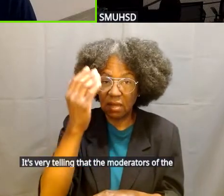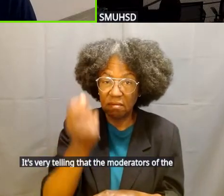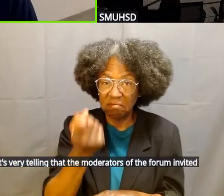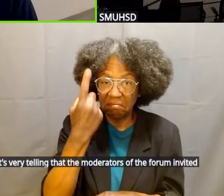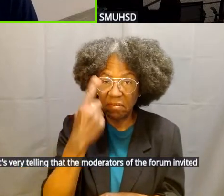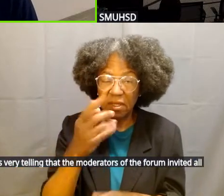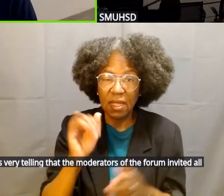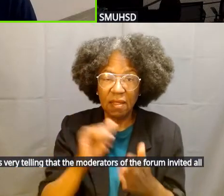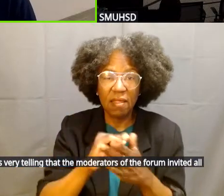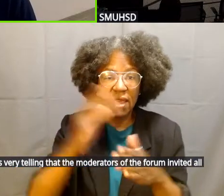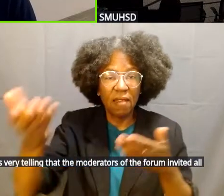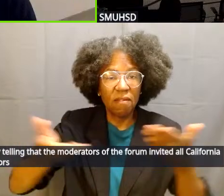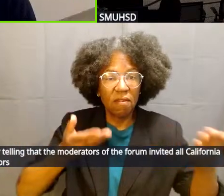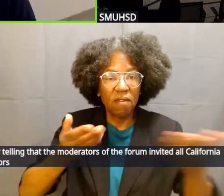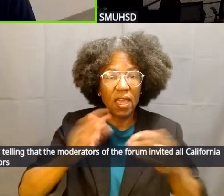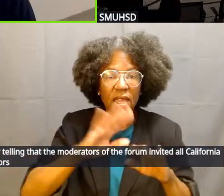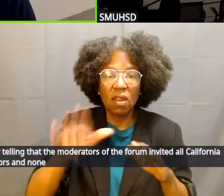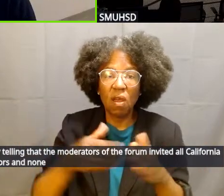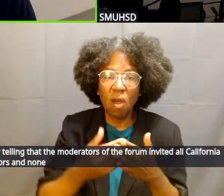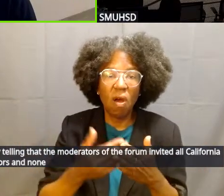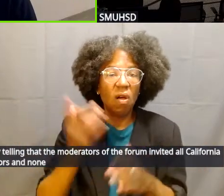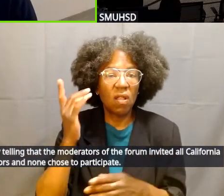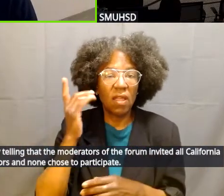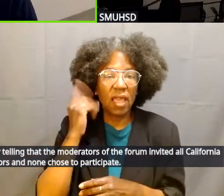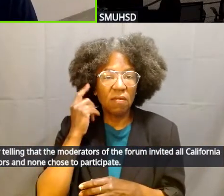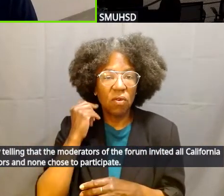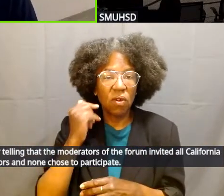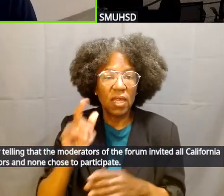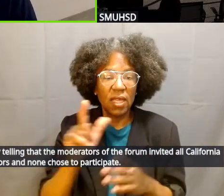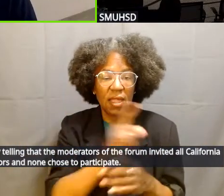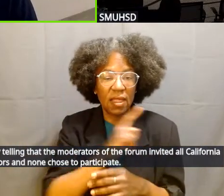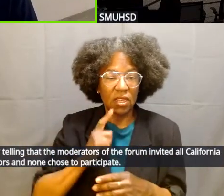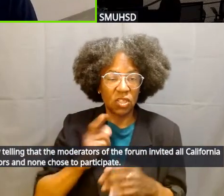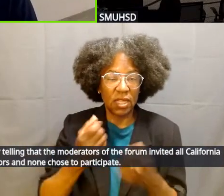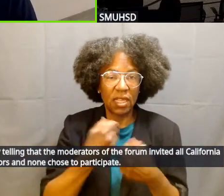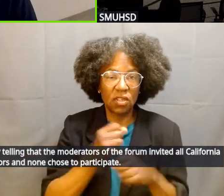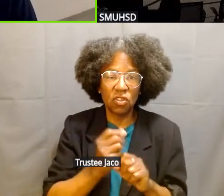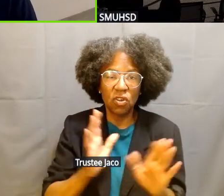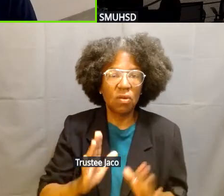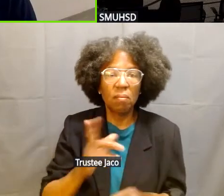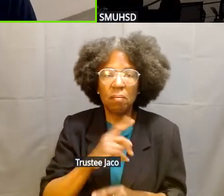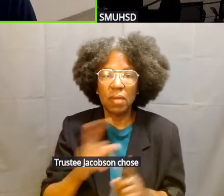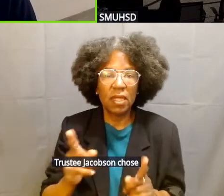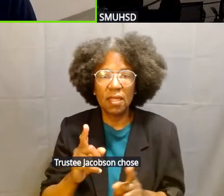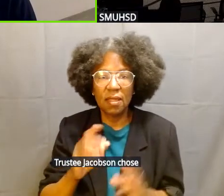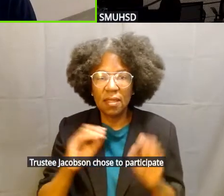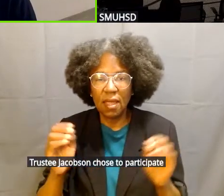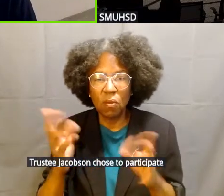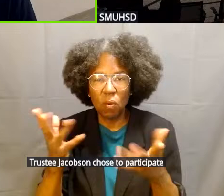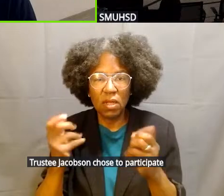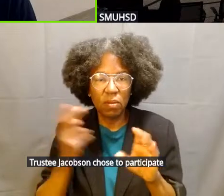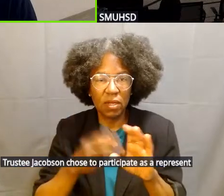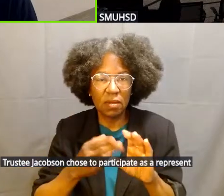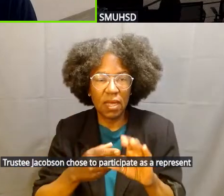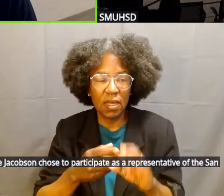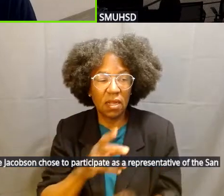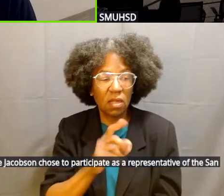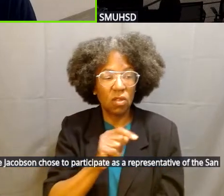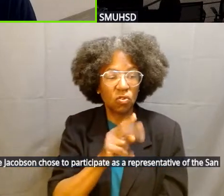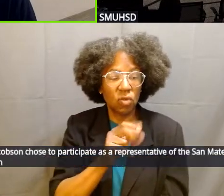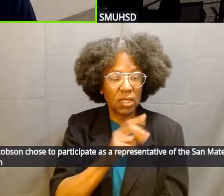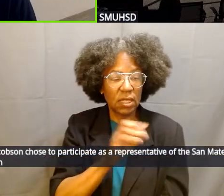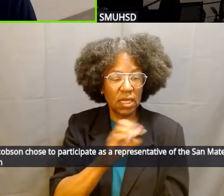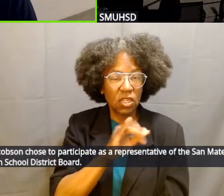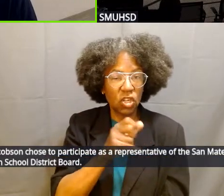California legislators and none chose to participate. Trustee Jacobson chose to participate as a representative of the San Mateo Union High School District